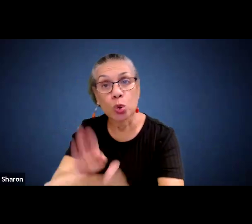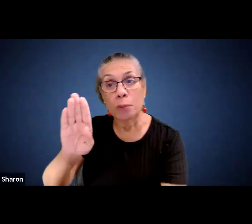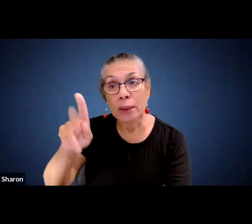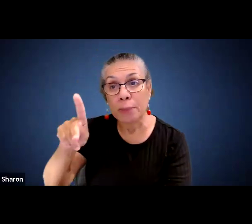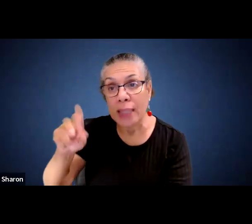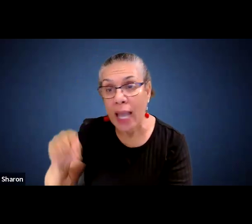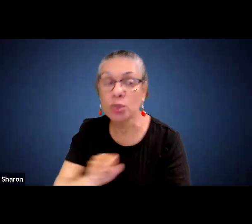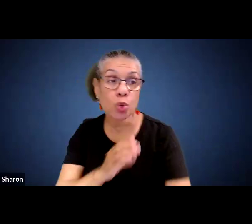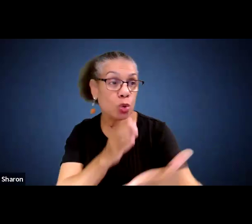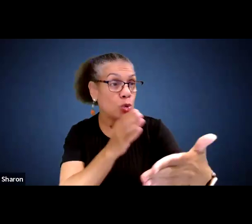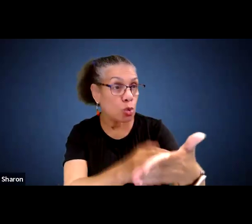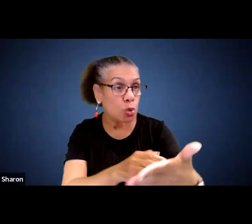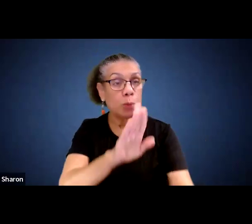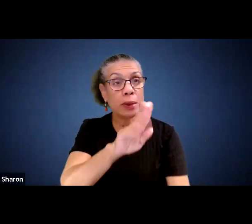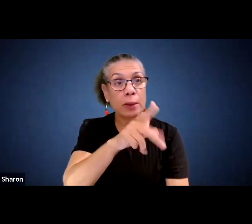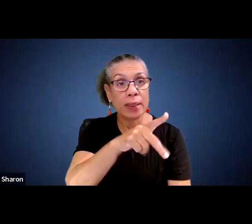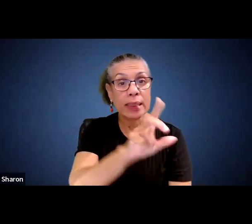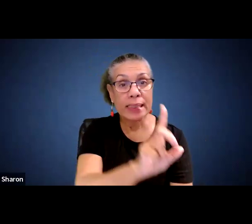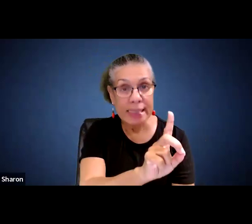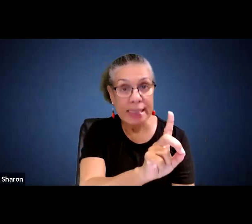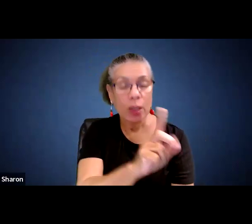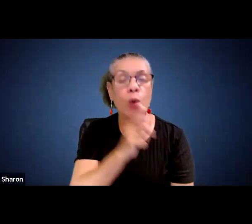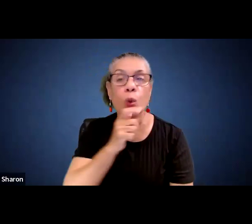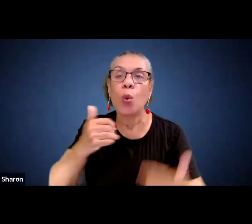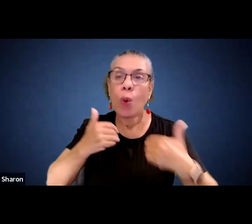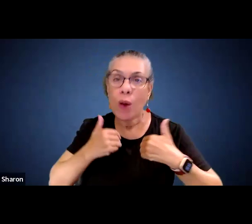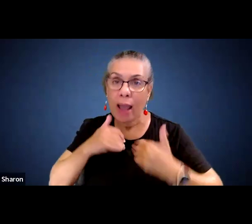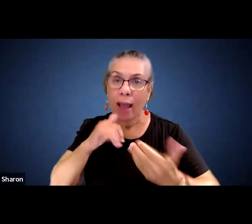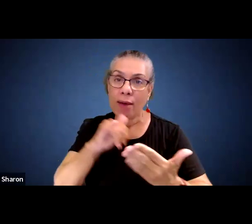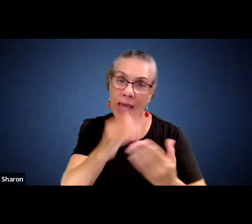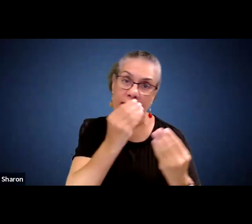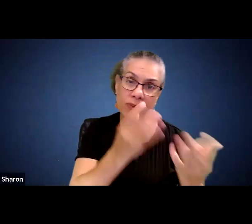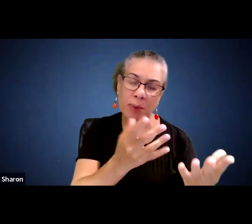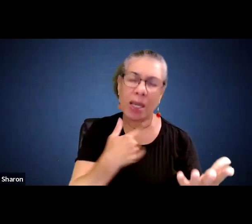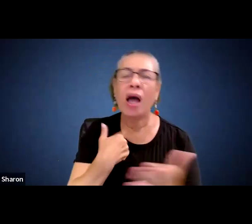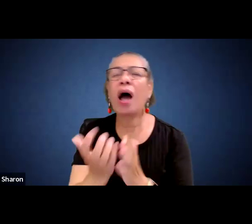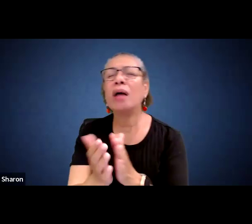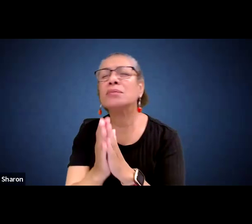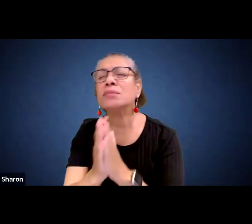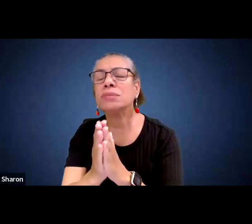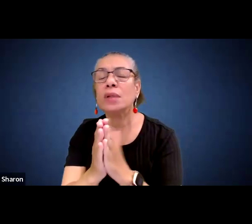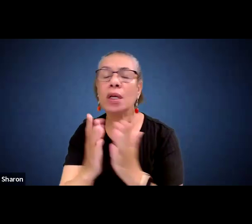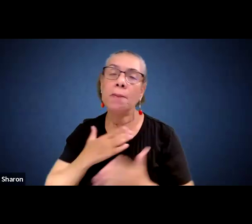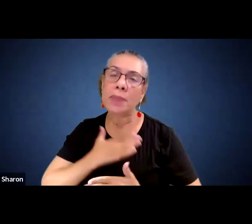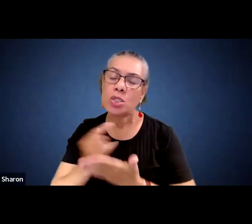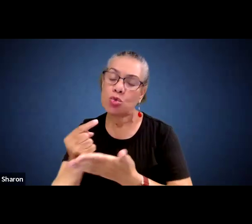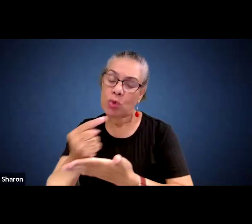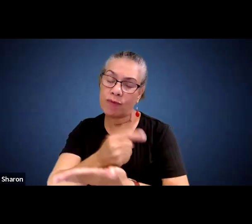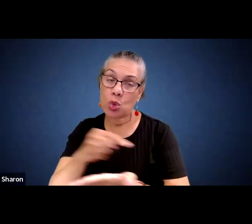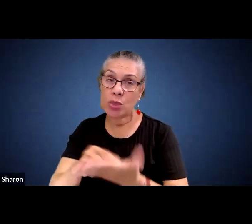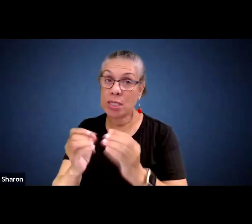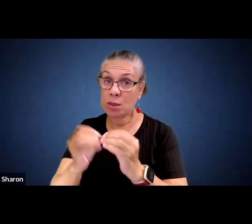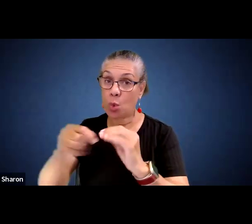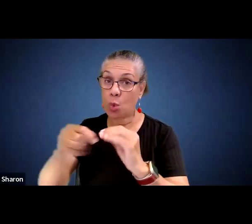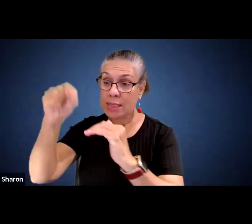who then have the data or information. I would urge you to take the time to review this more deeply.